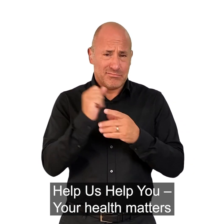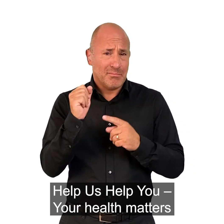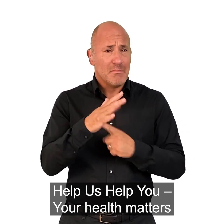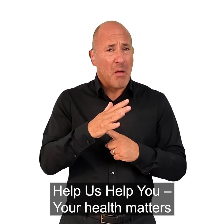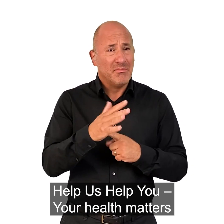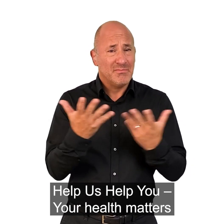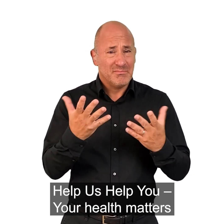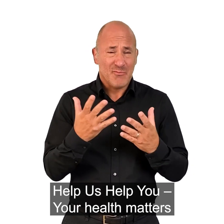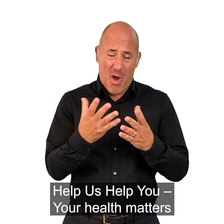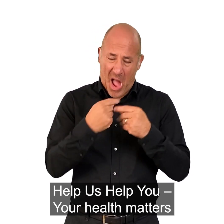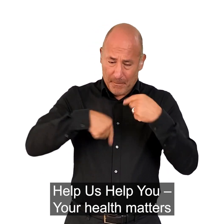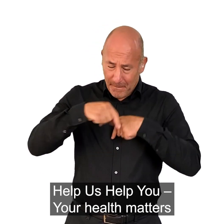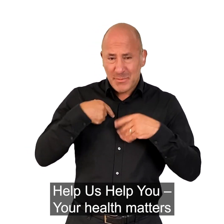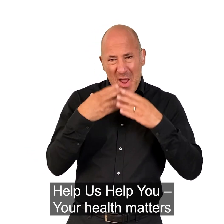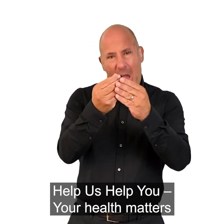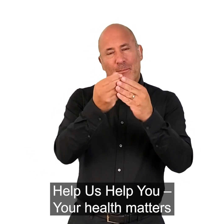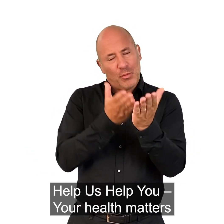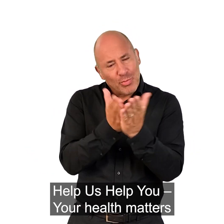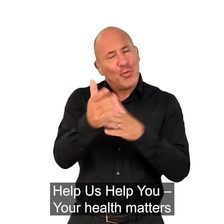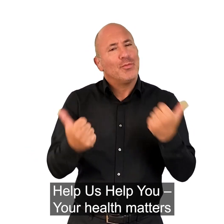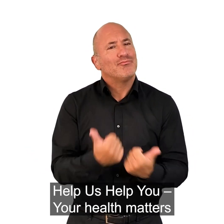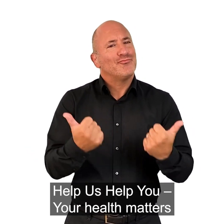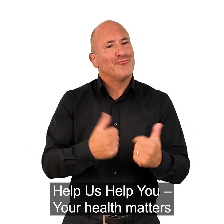you. Your health matters.